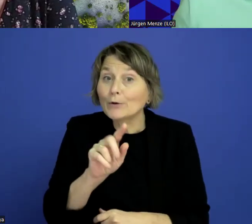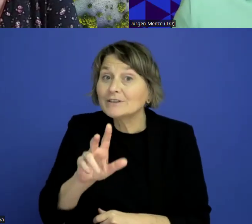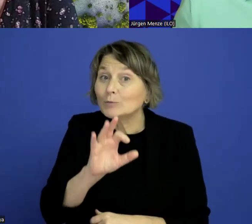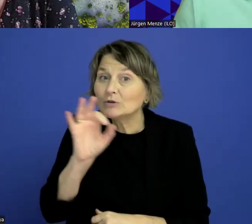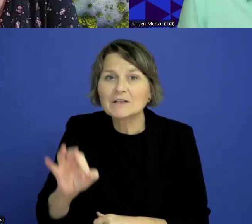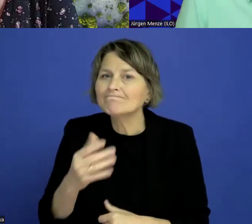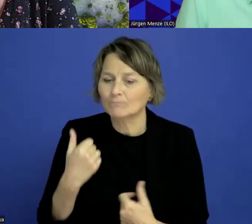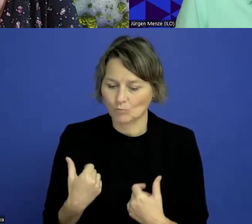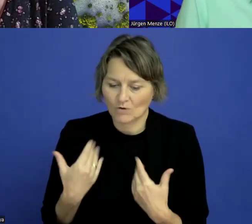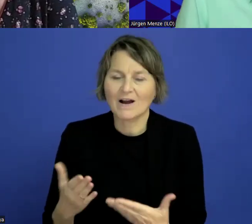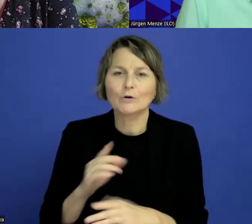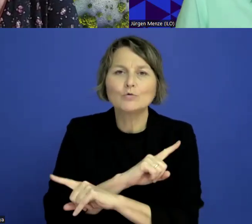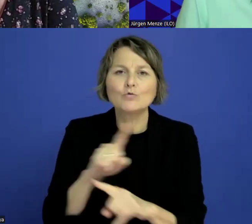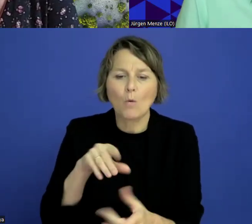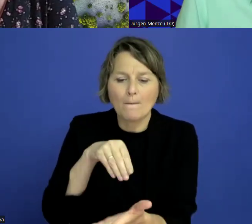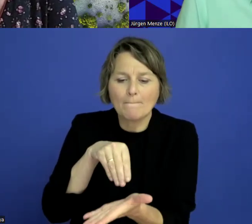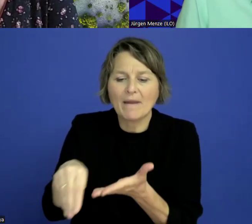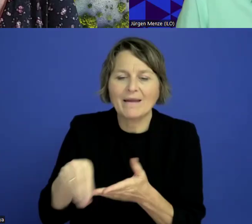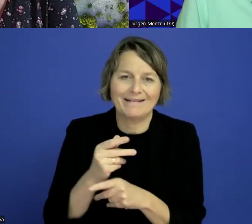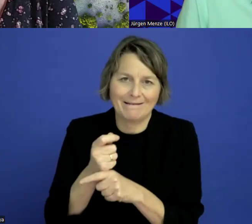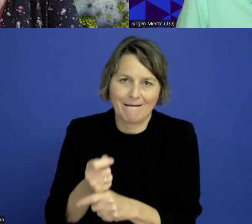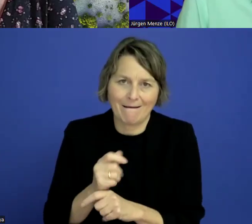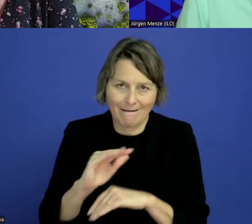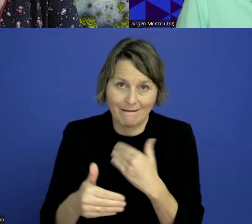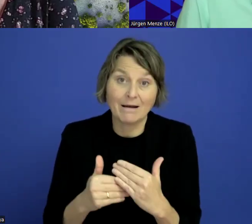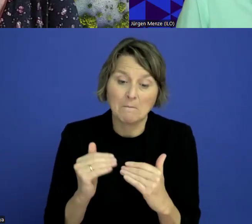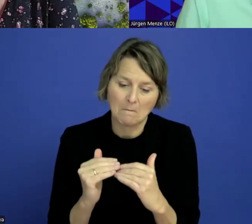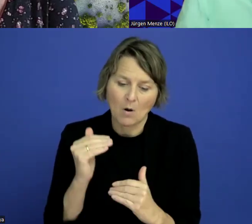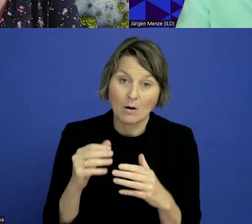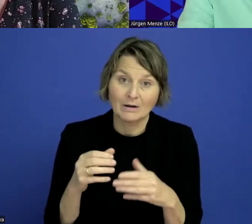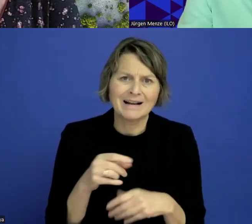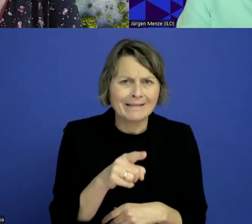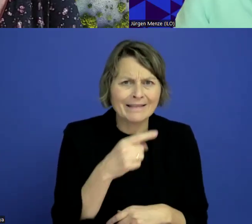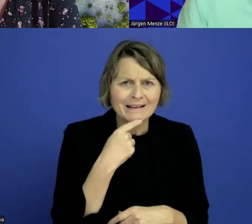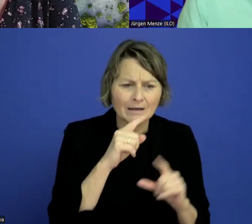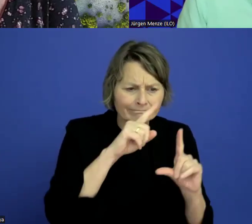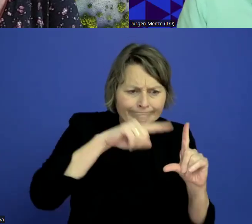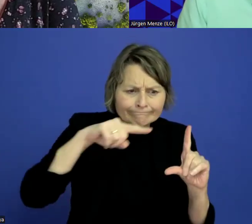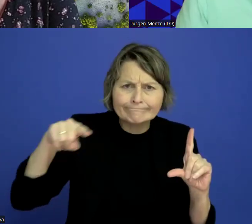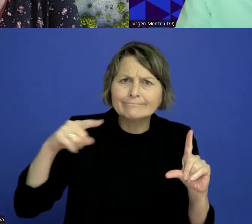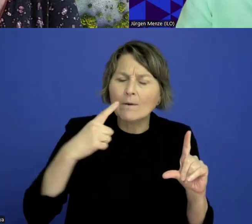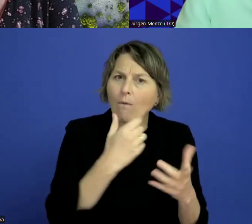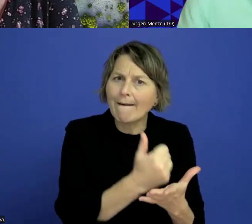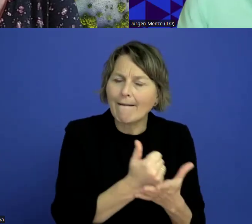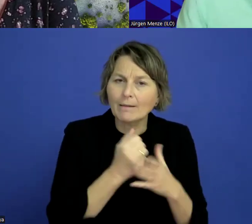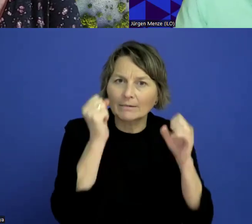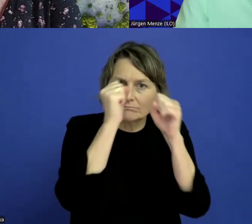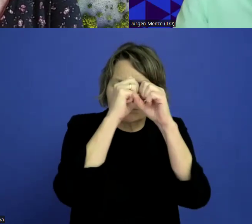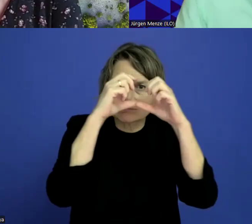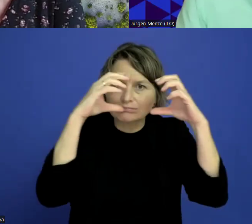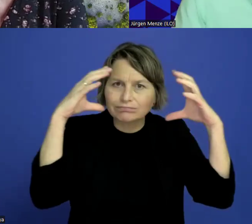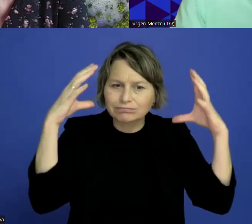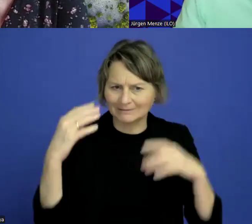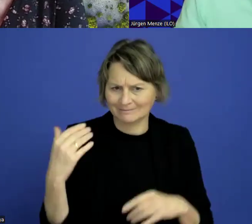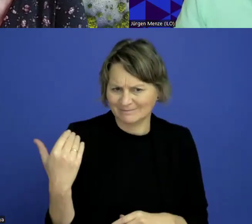and probably many more. So having these figures probably also helps. And I know that in the Q&A box, whoever asks a question, there